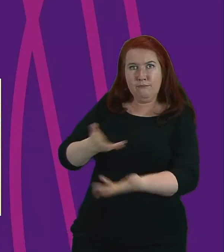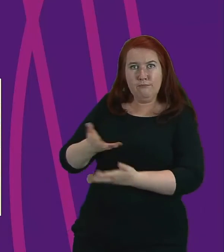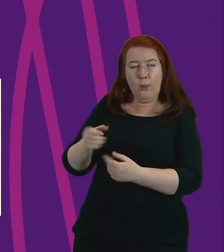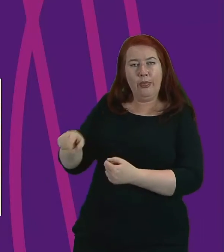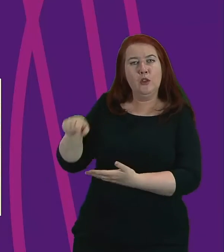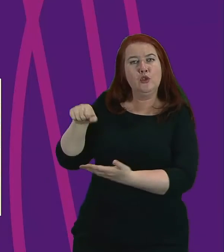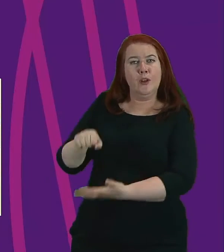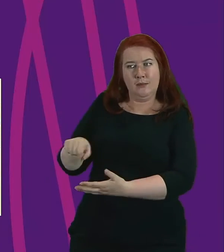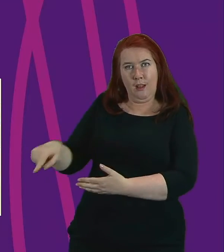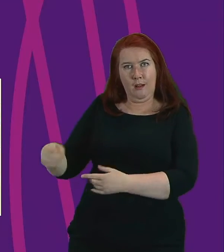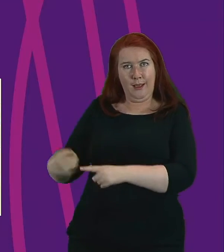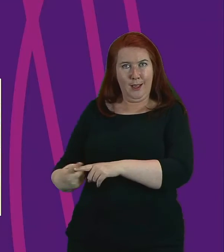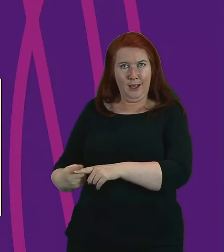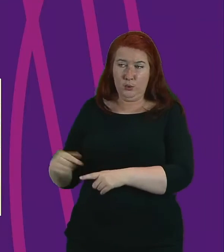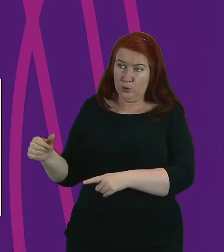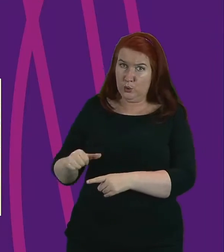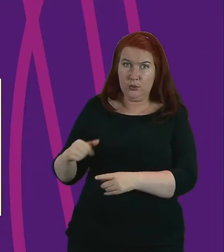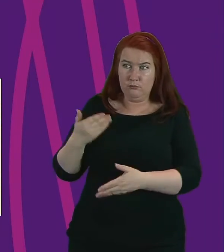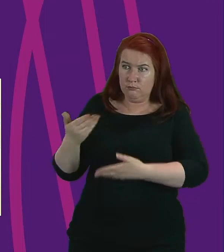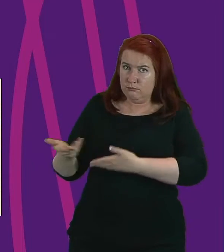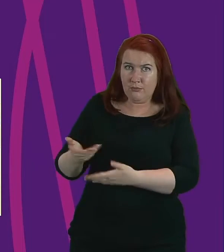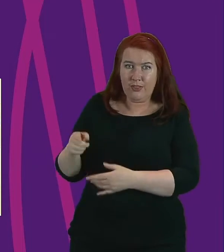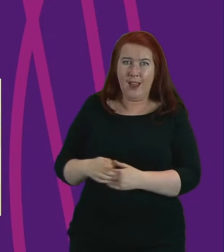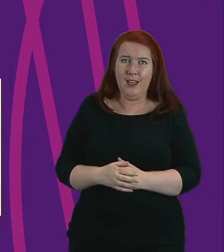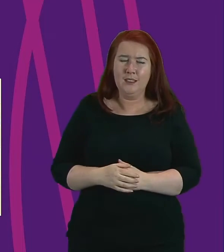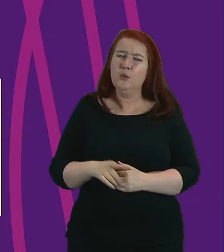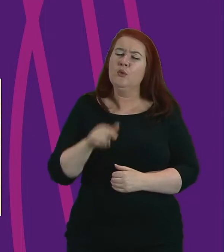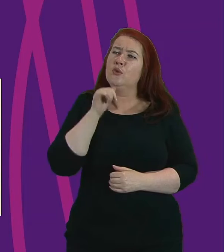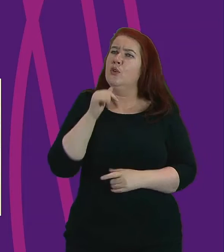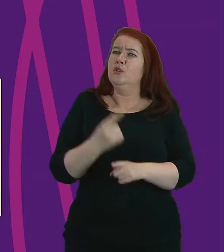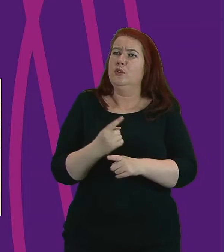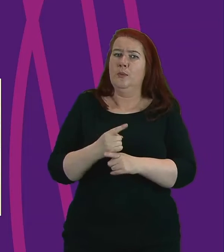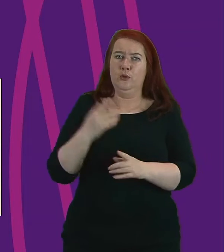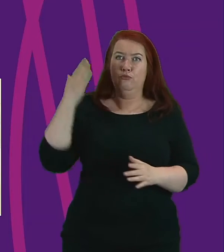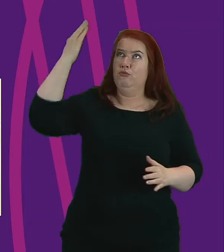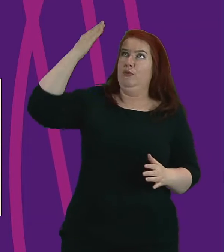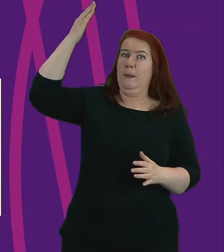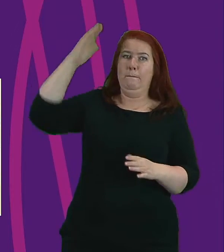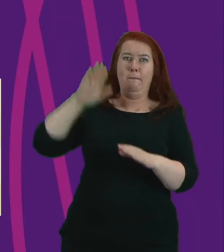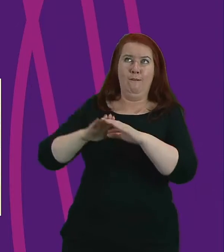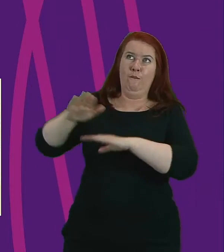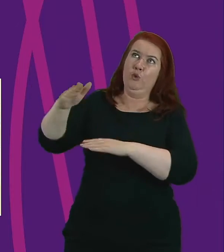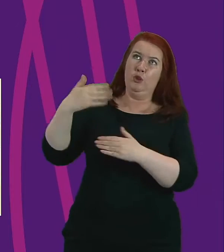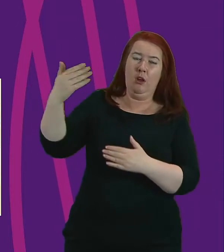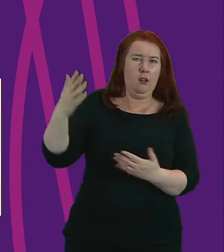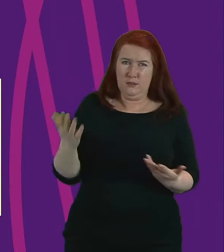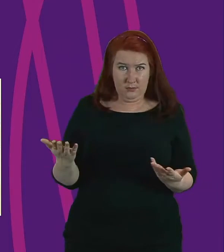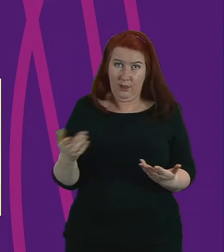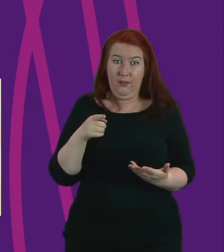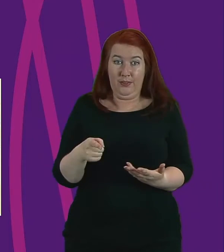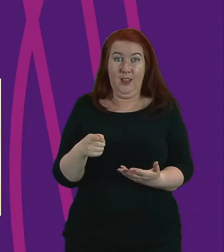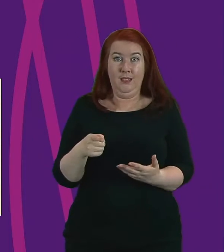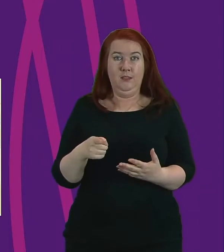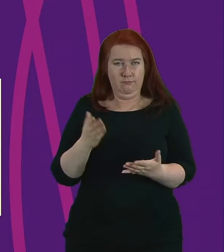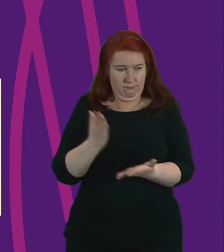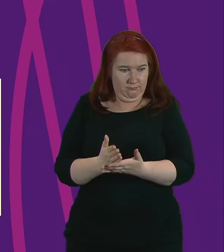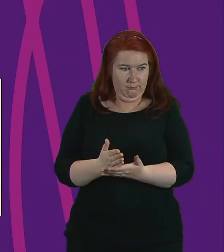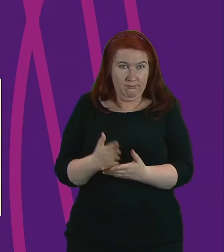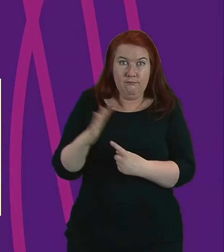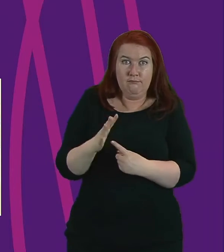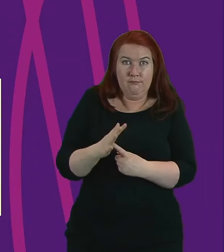such a scheme for now. This is not some lofty dream for a distant future, but a measure that is urgent